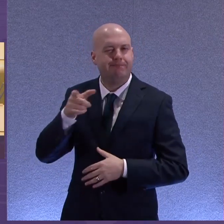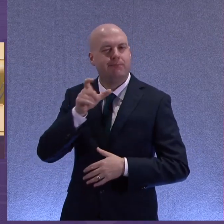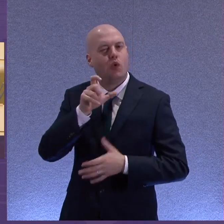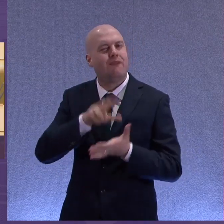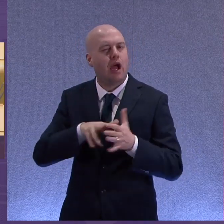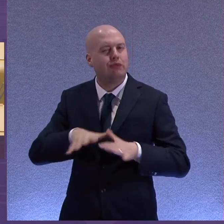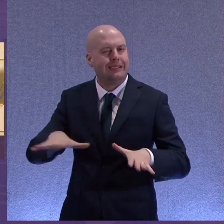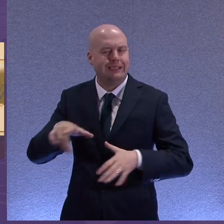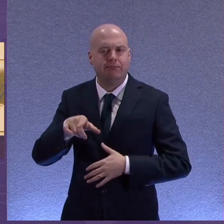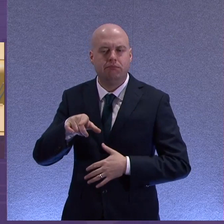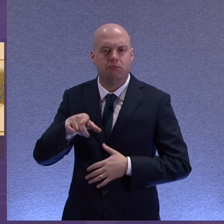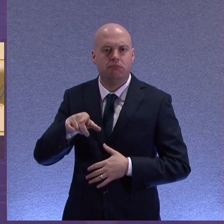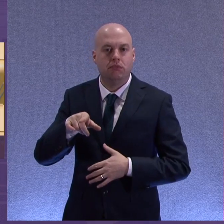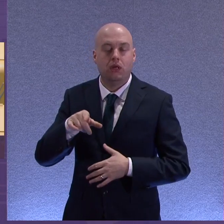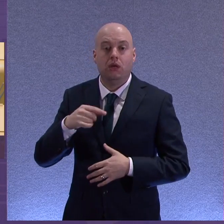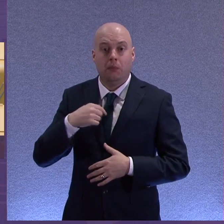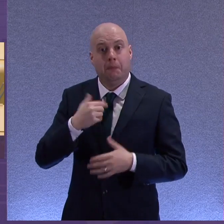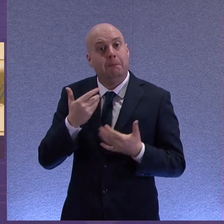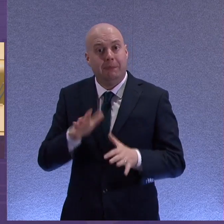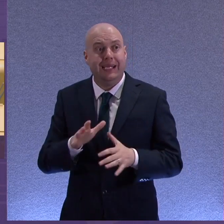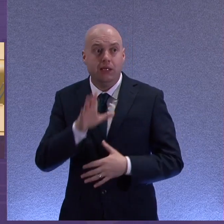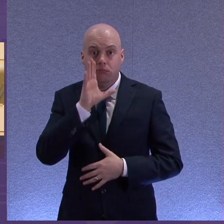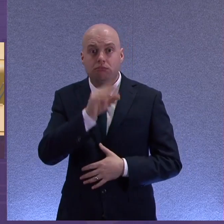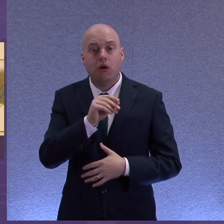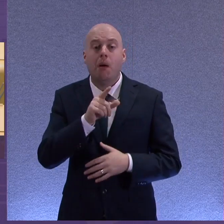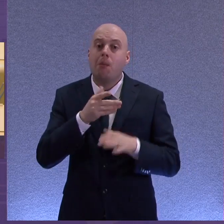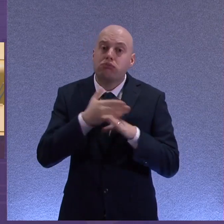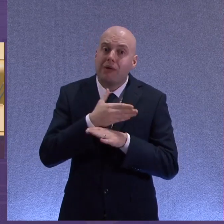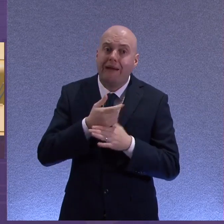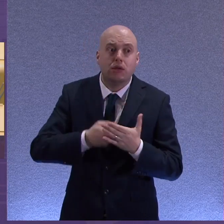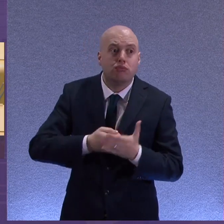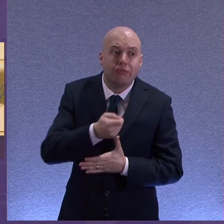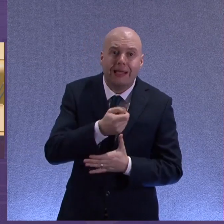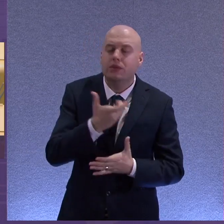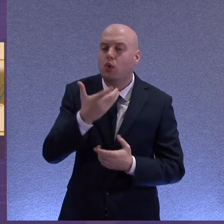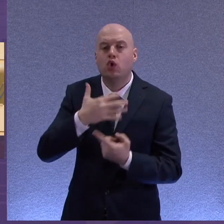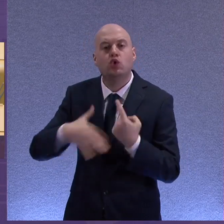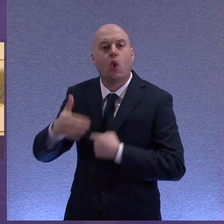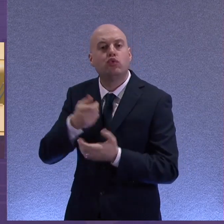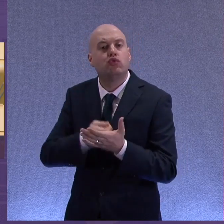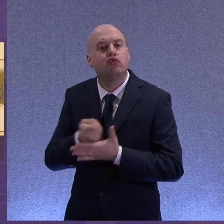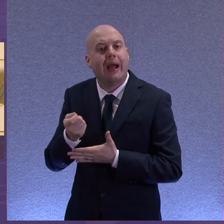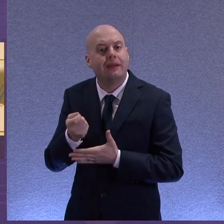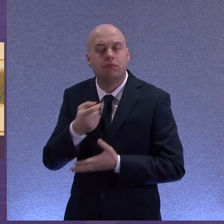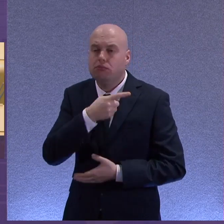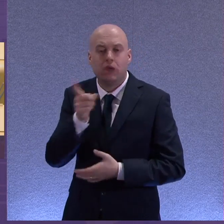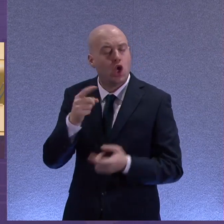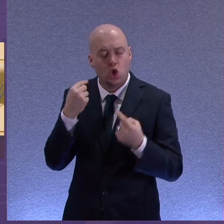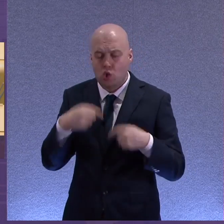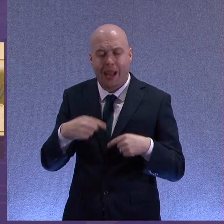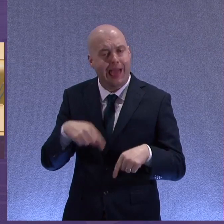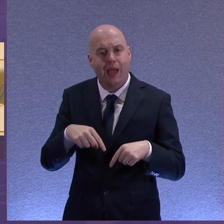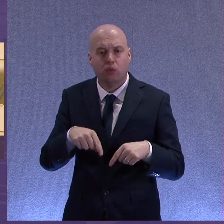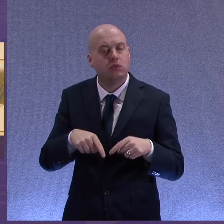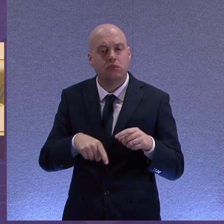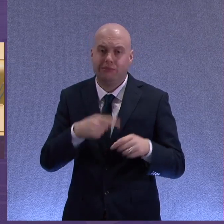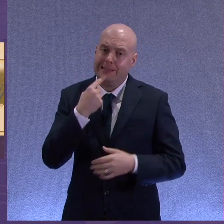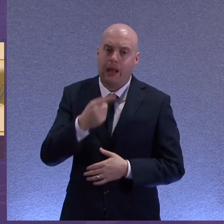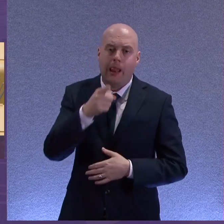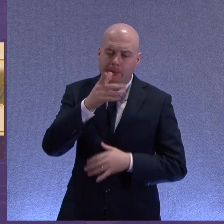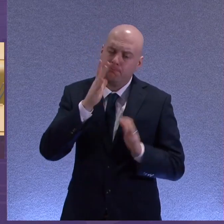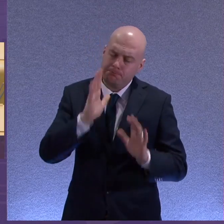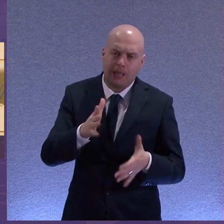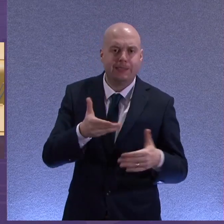no evictions from the private rented sector or the social rented sector for 6 months. And aside from the legislation, I have also